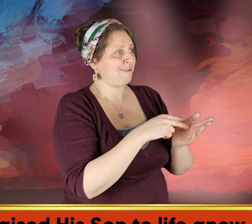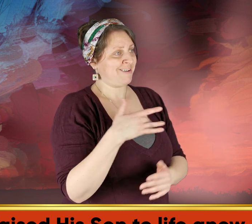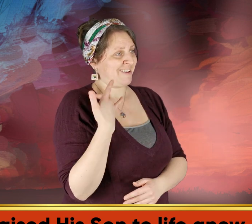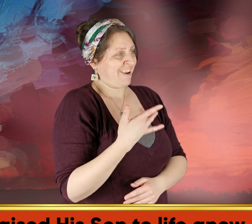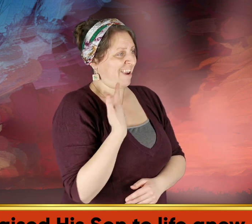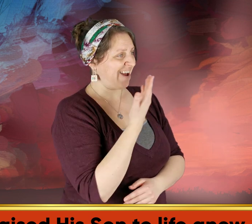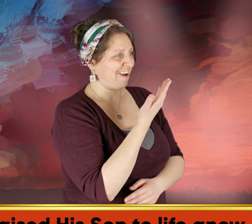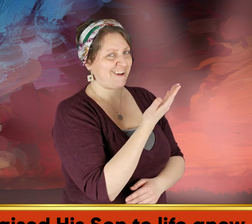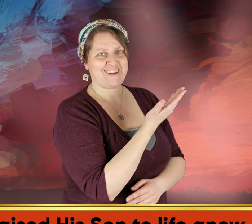life anew